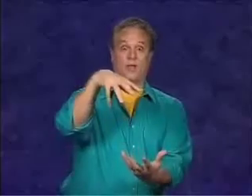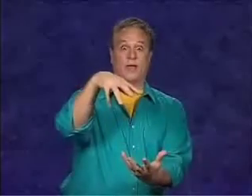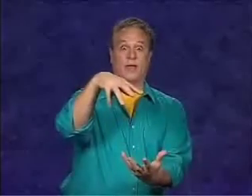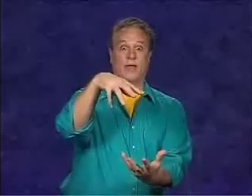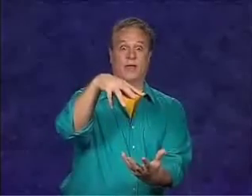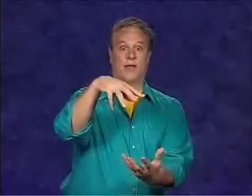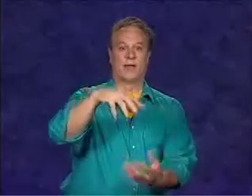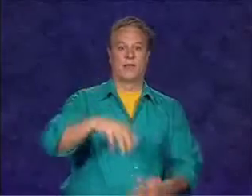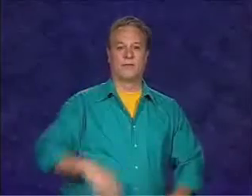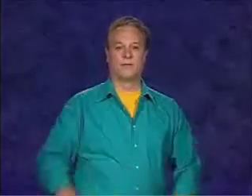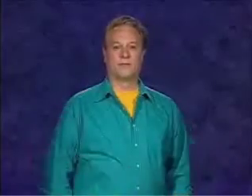wealthy.